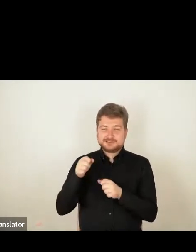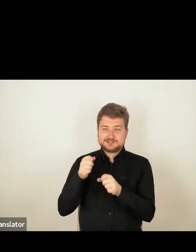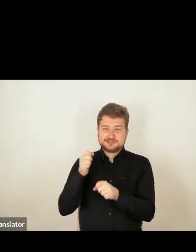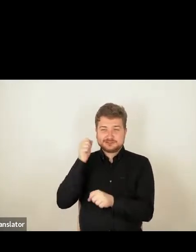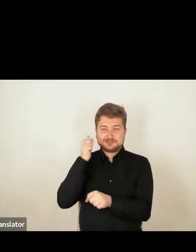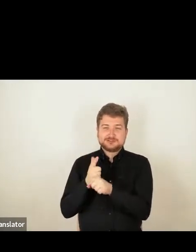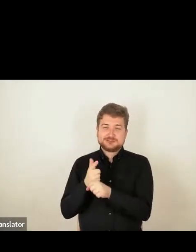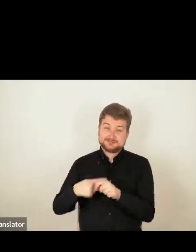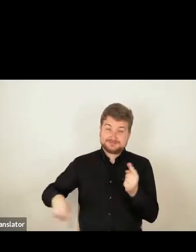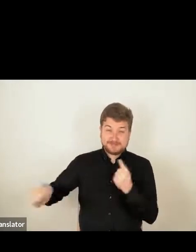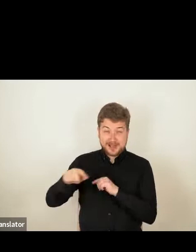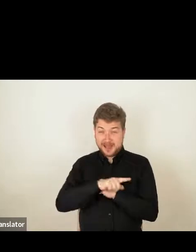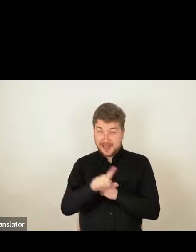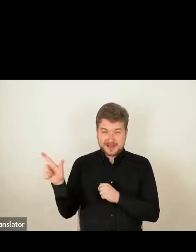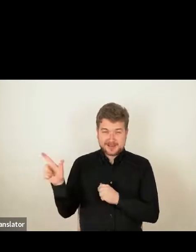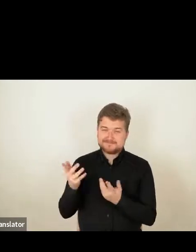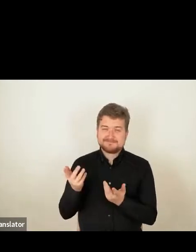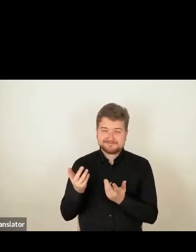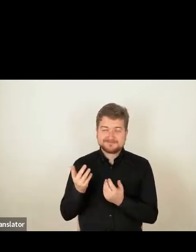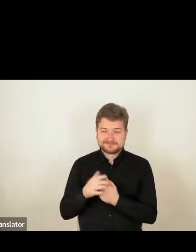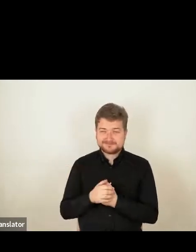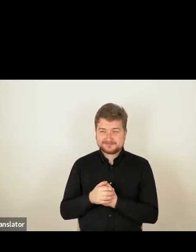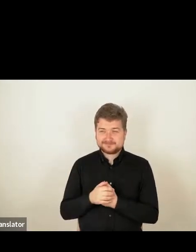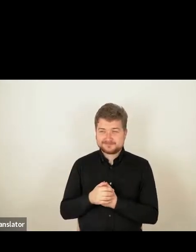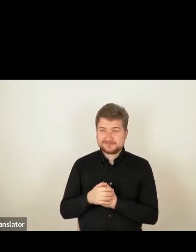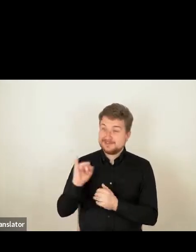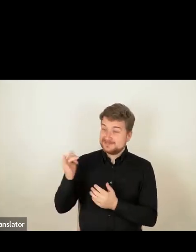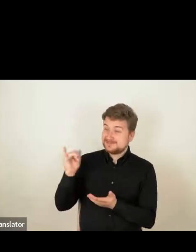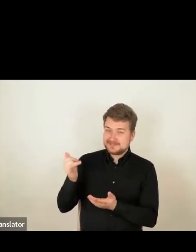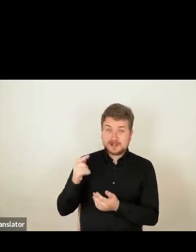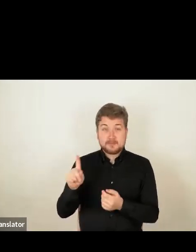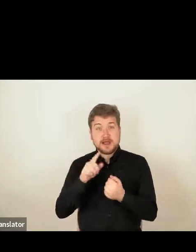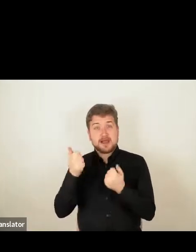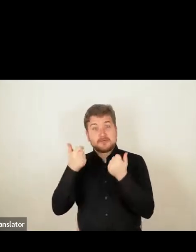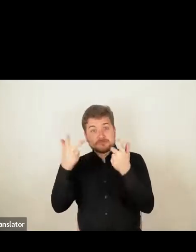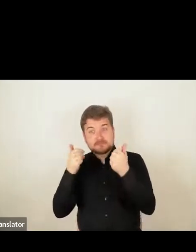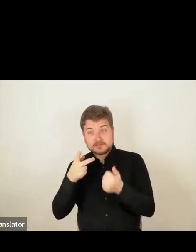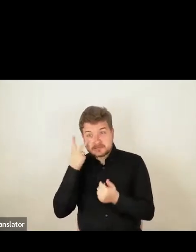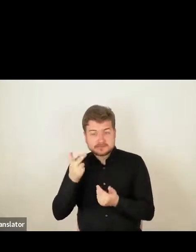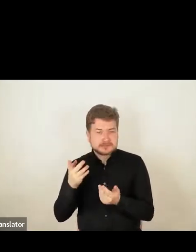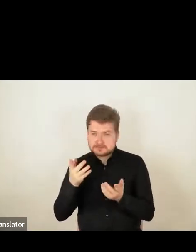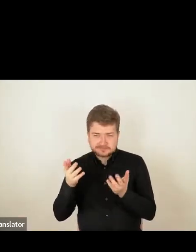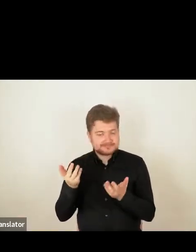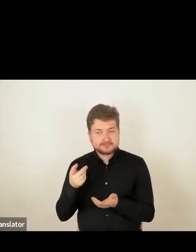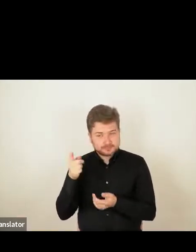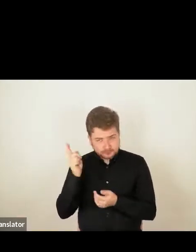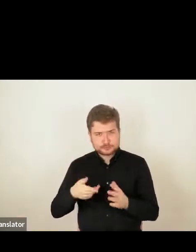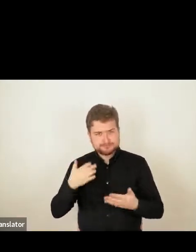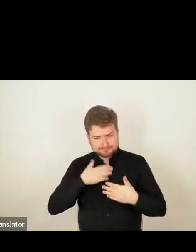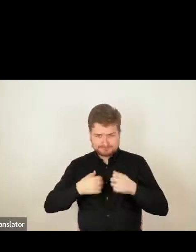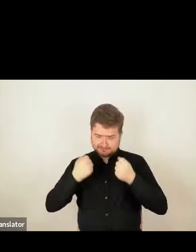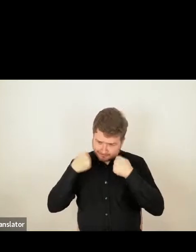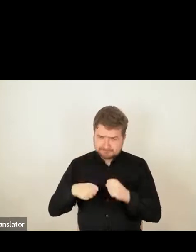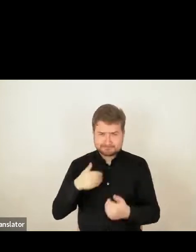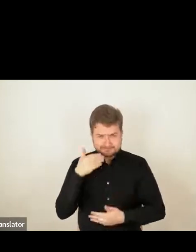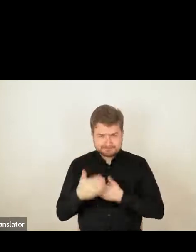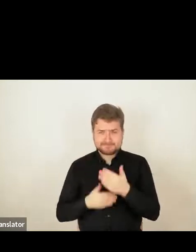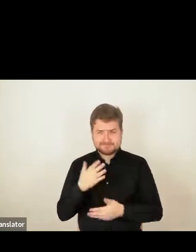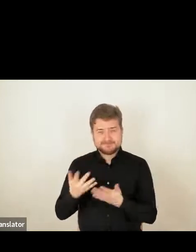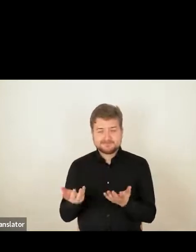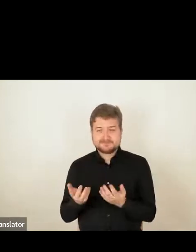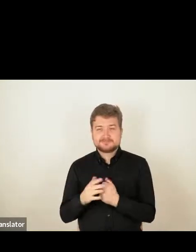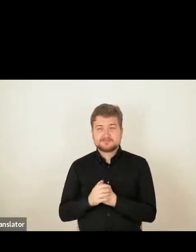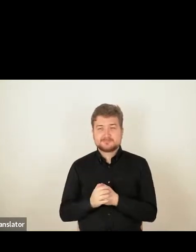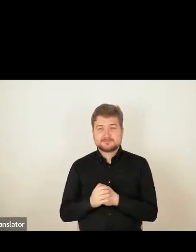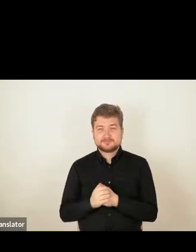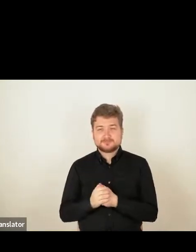that you can't necessarily rely upon all women's logic to work on gender equality. Equally, I always used to say to